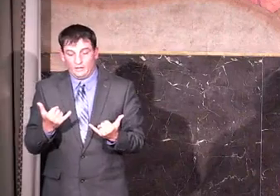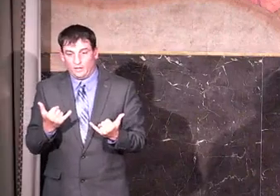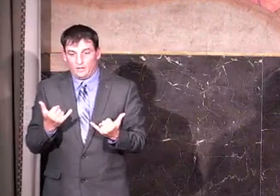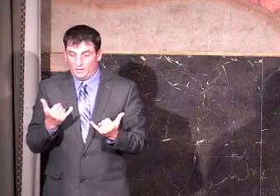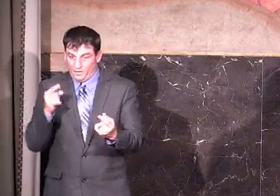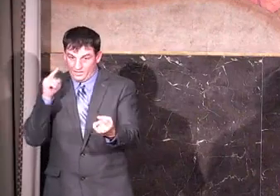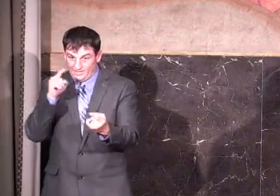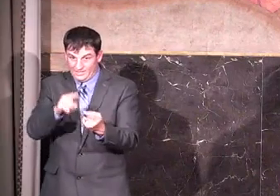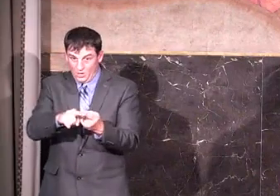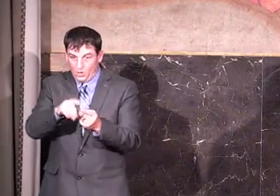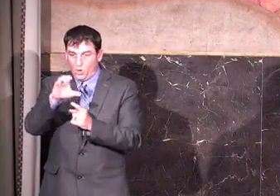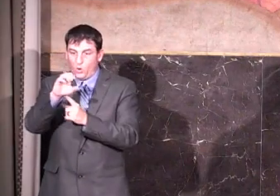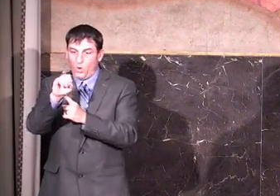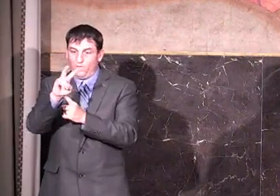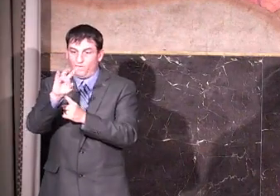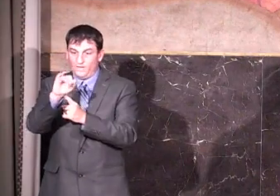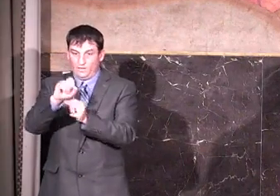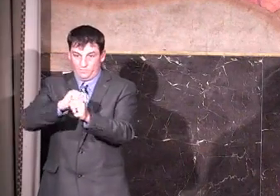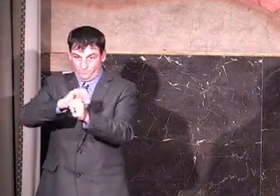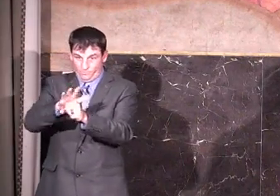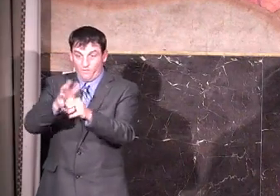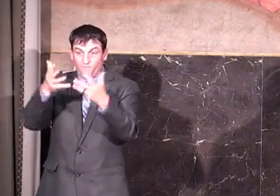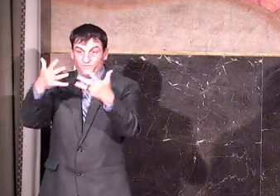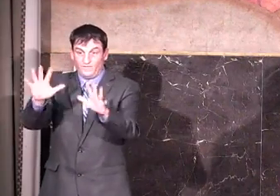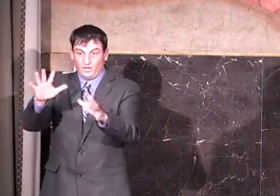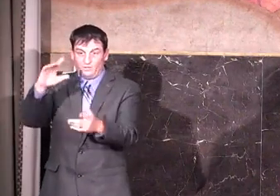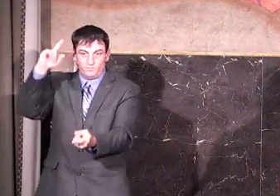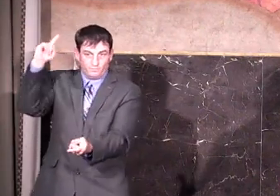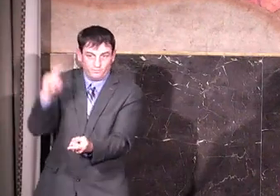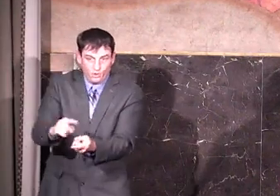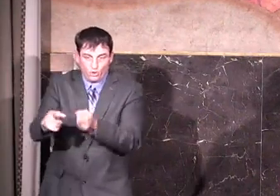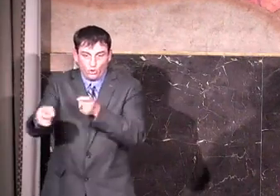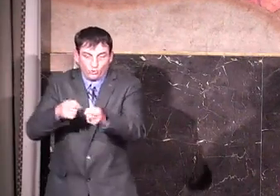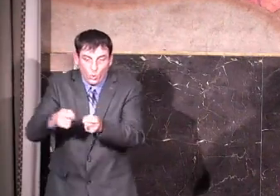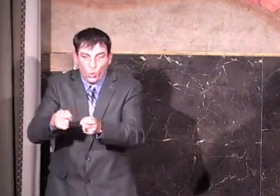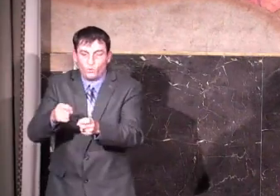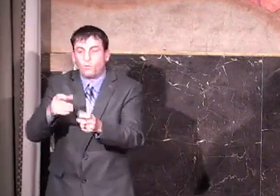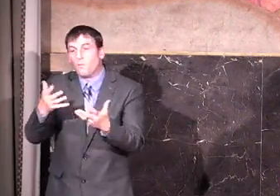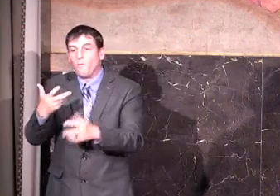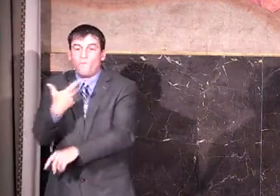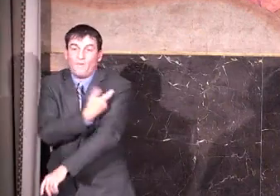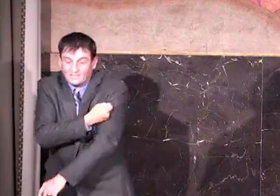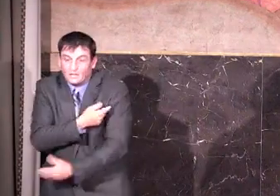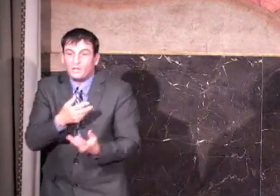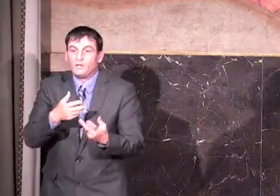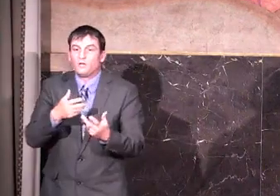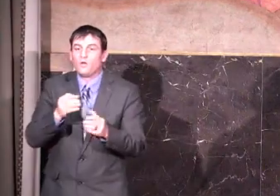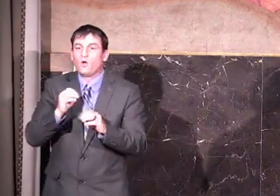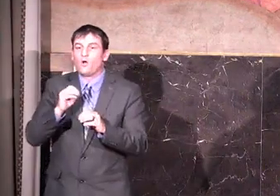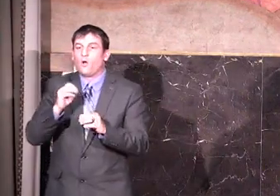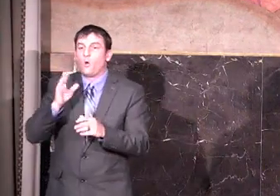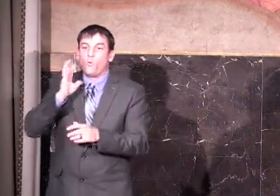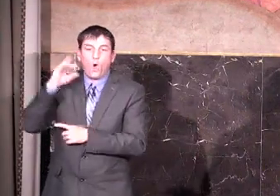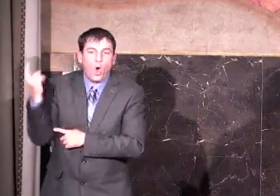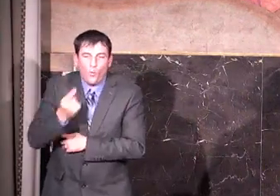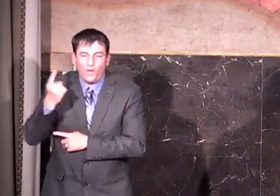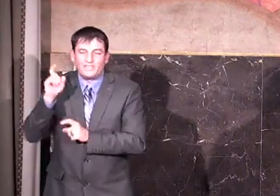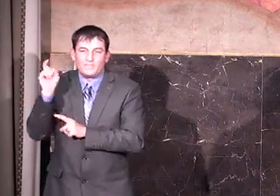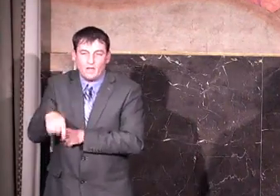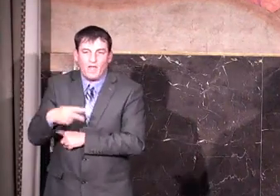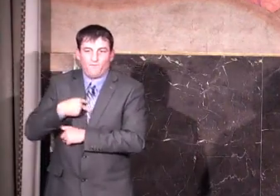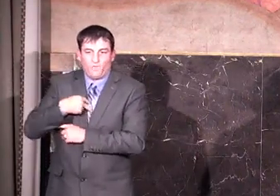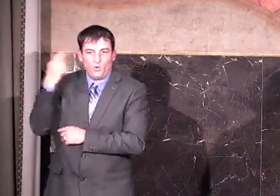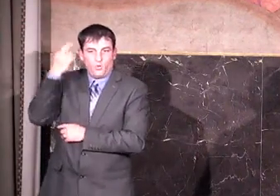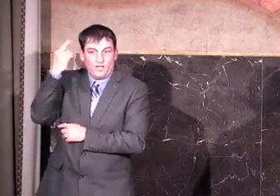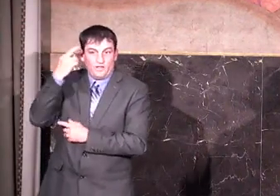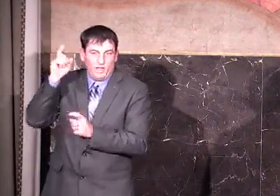COVID really under control and a vaccine, there's not really an end to that need to continue to retest. And so that puts this sort